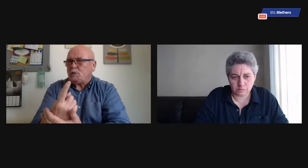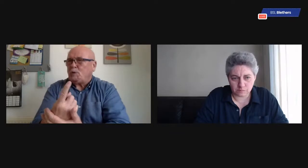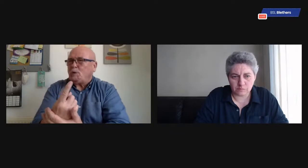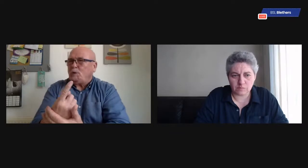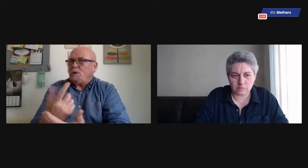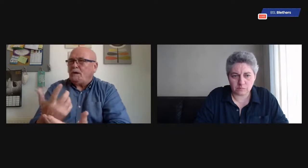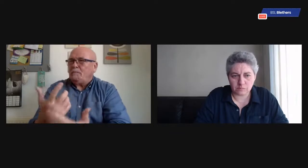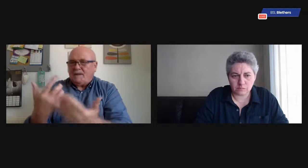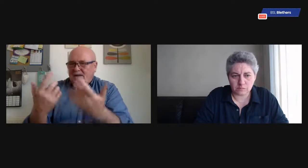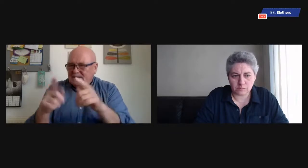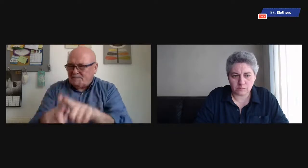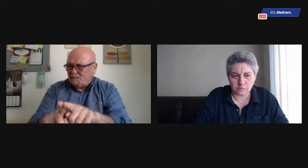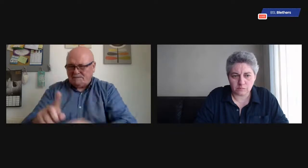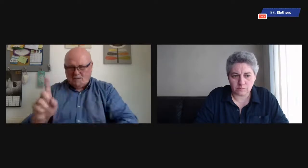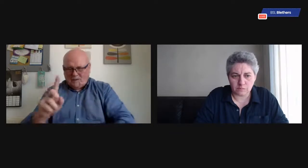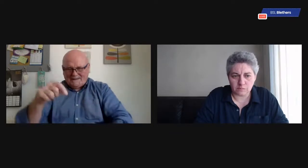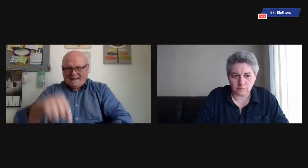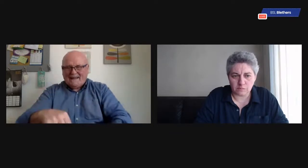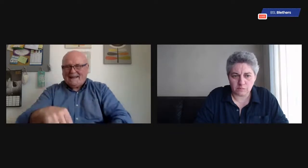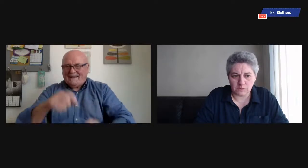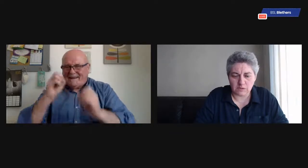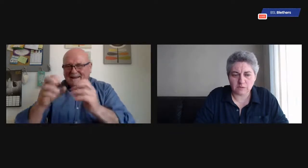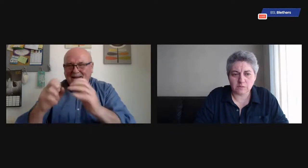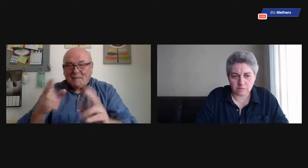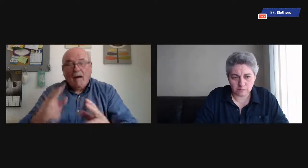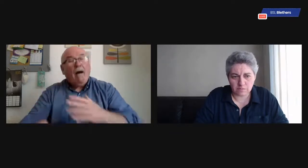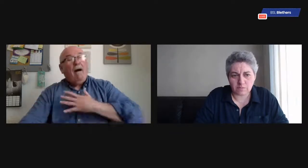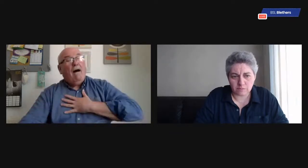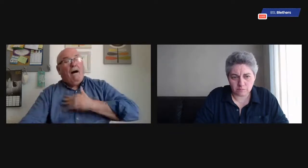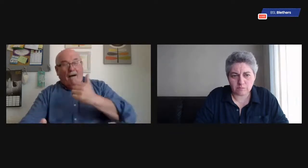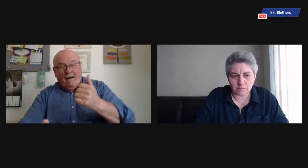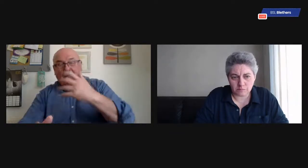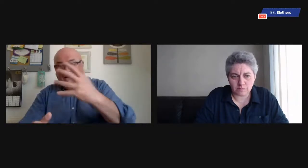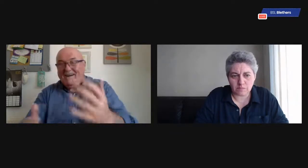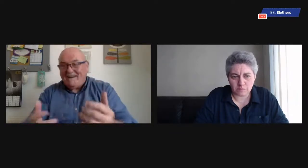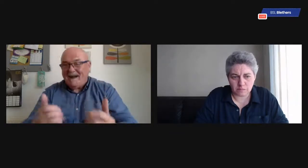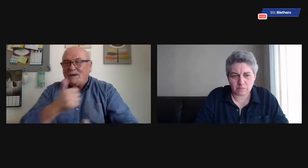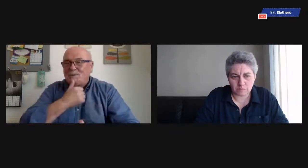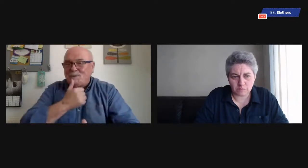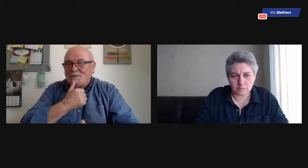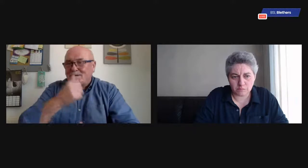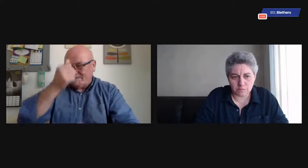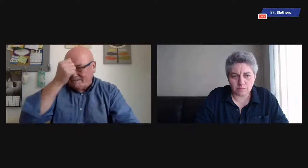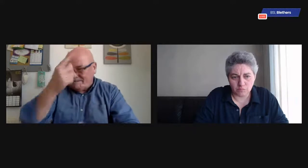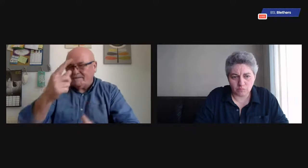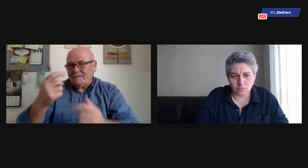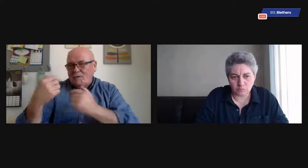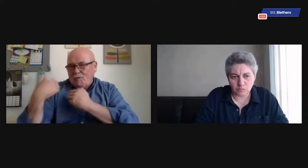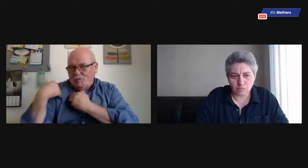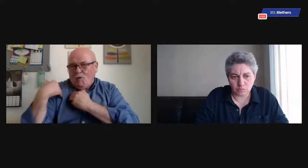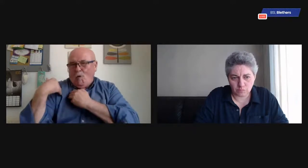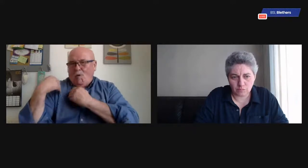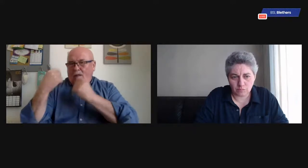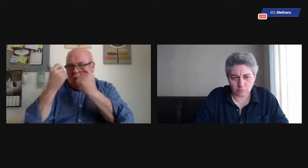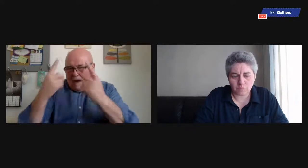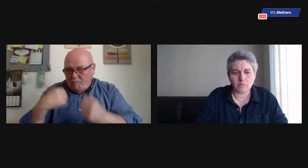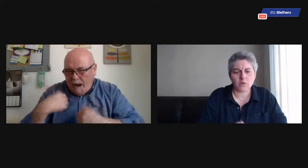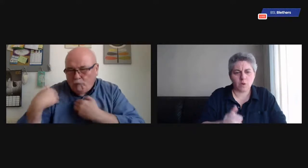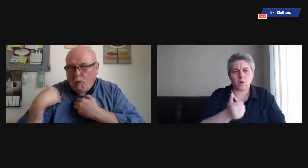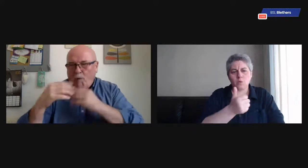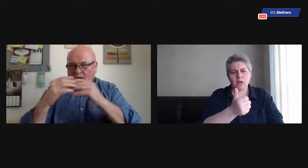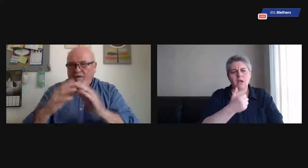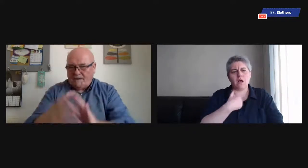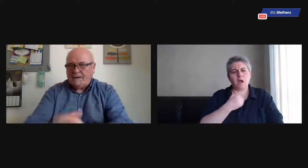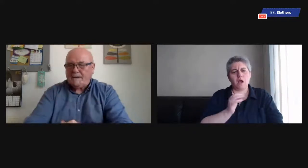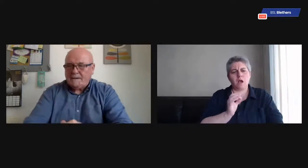beforehand and I'll make sure that I've got them way before so that they can understand everything that that person's